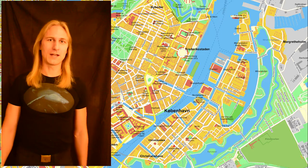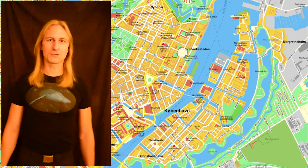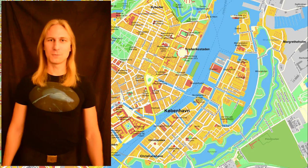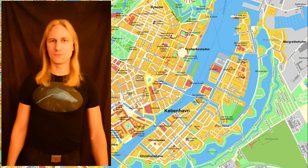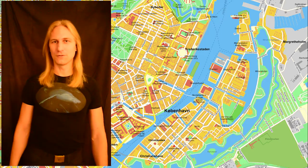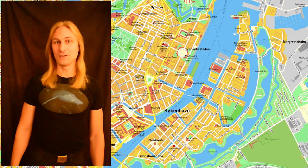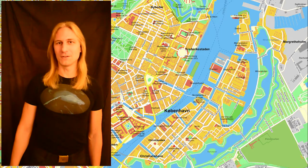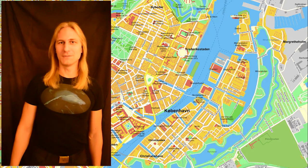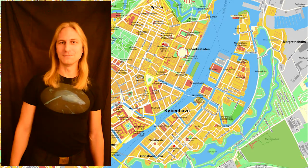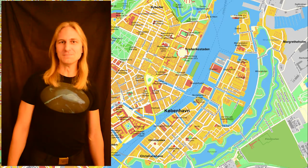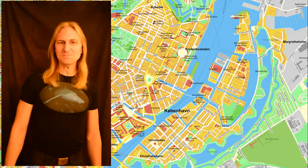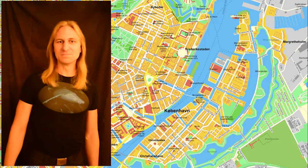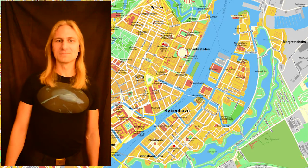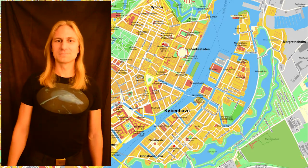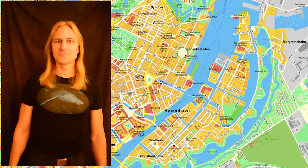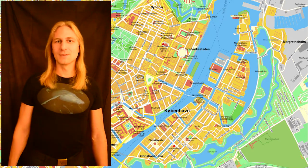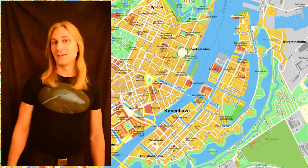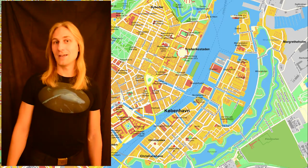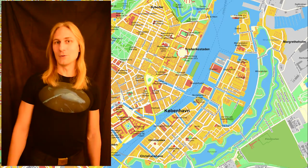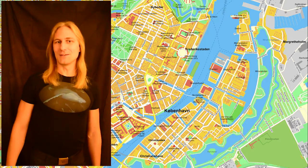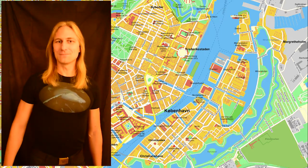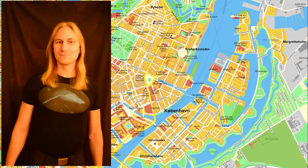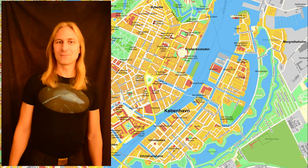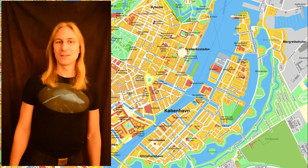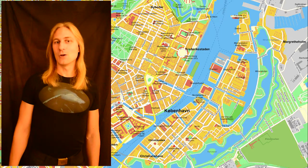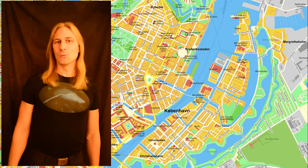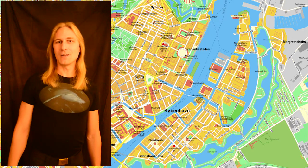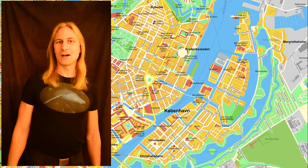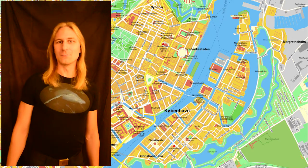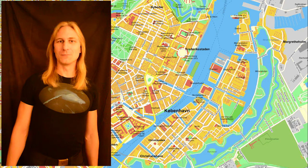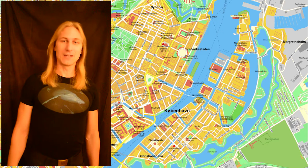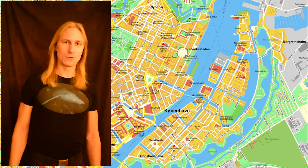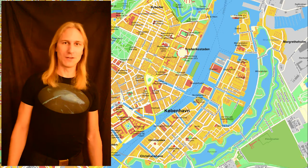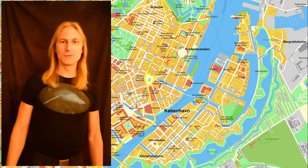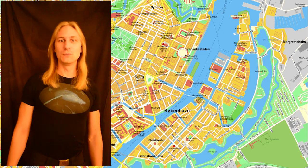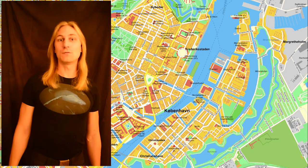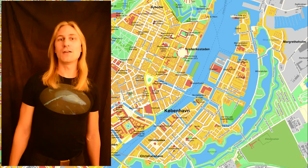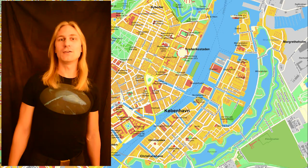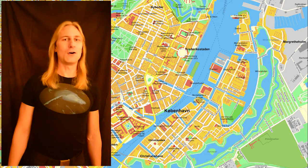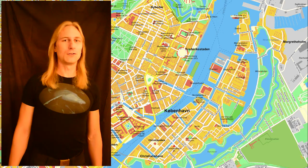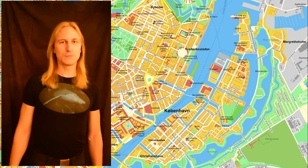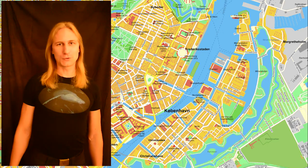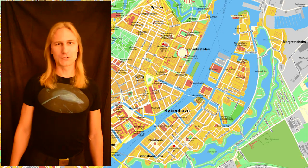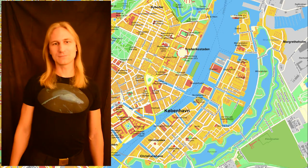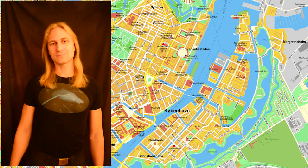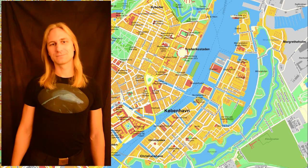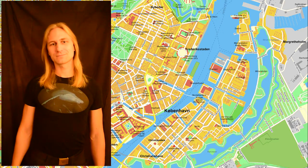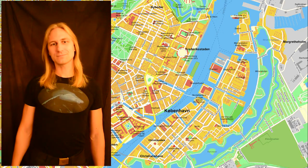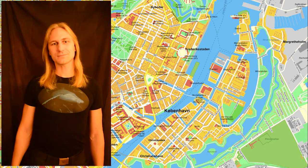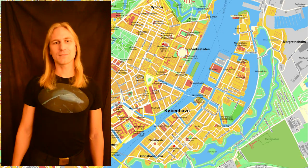as a backdrop for a video. Anyway, welcome everyone to Fun on